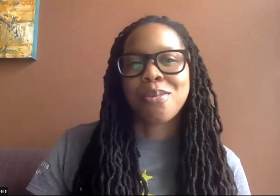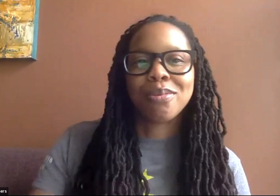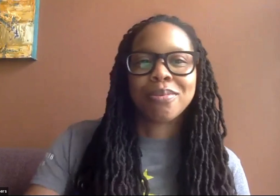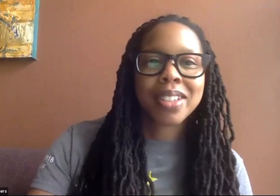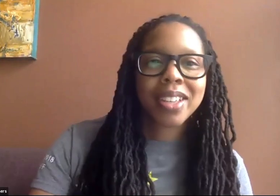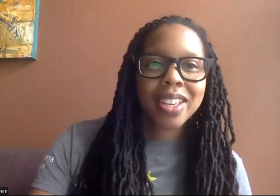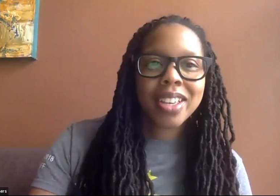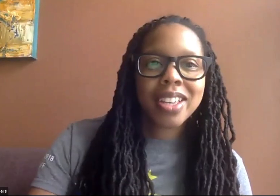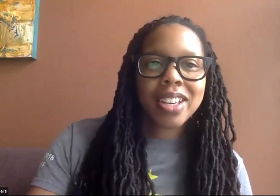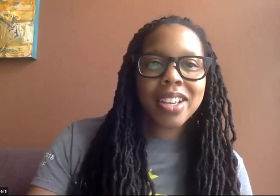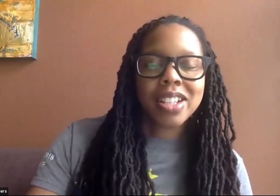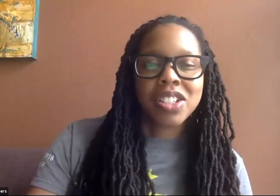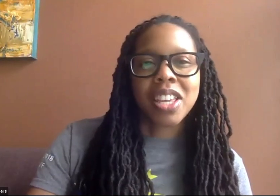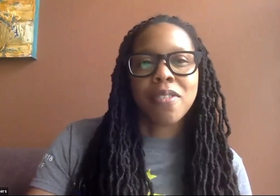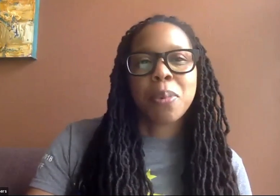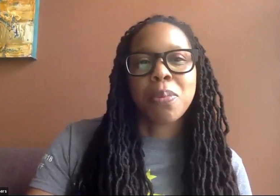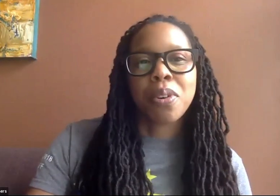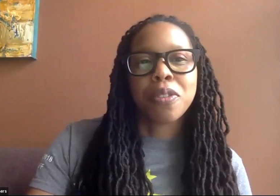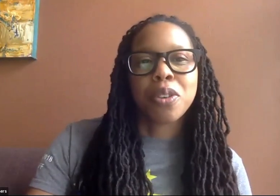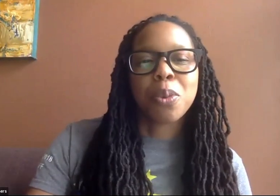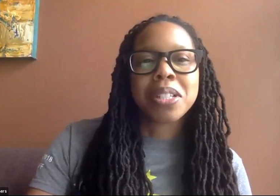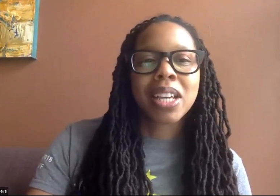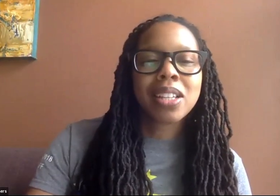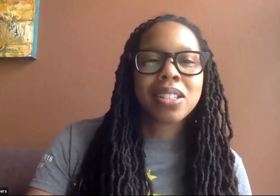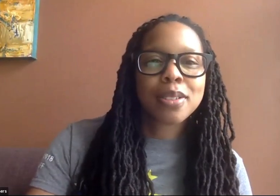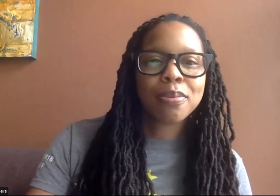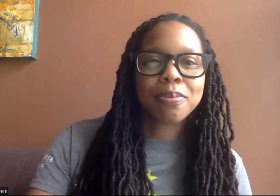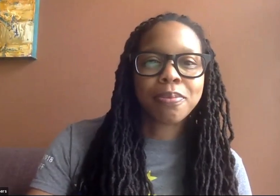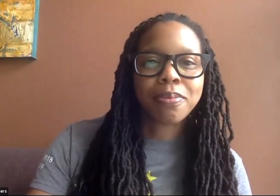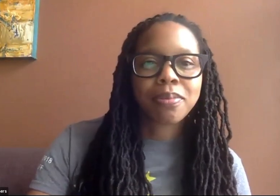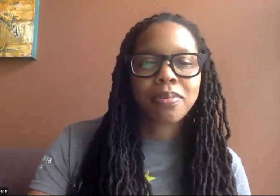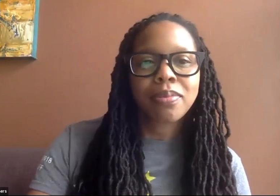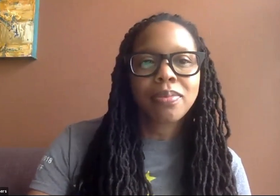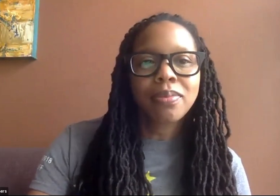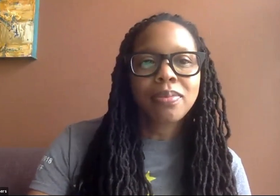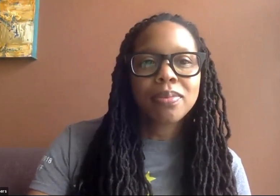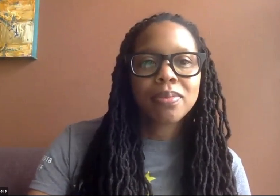you. Let's just give people a few more seconds.